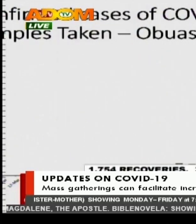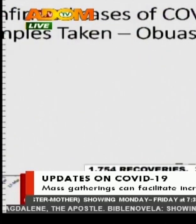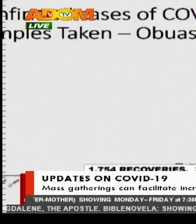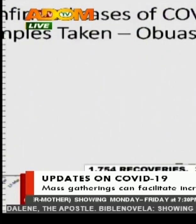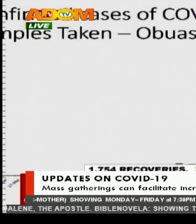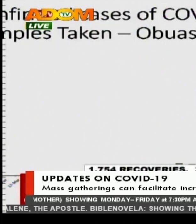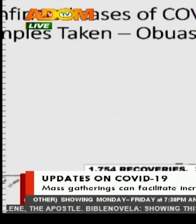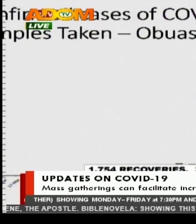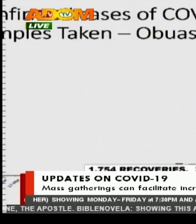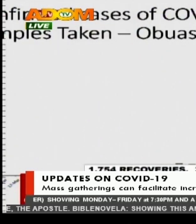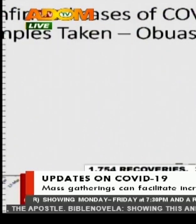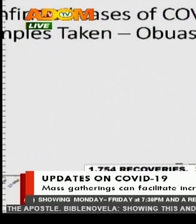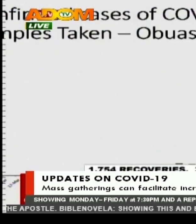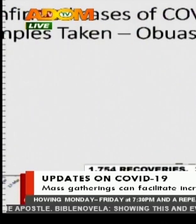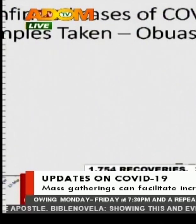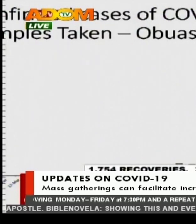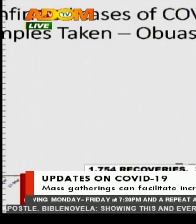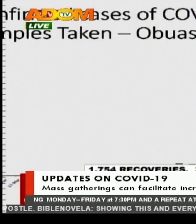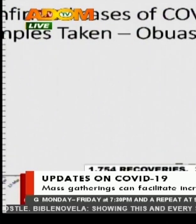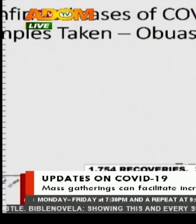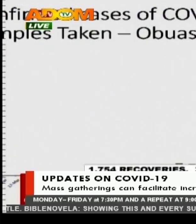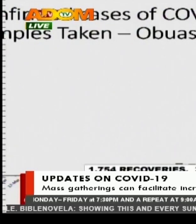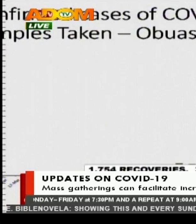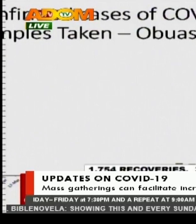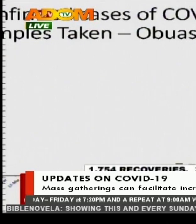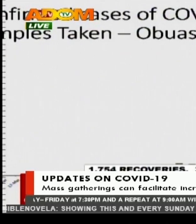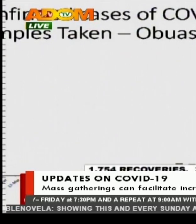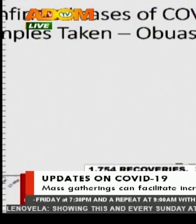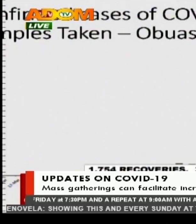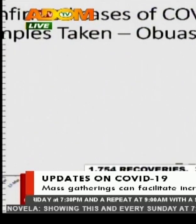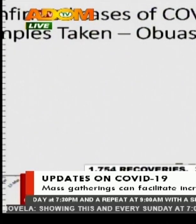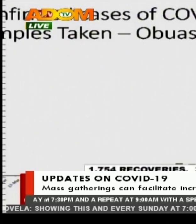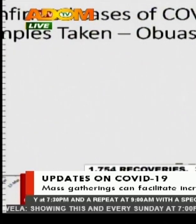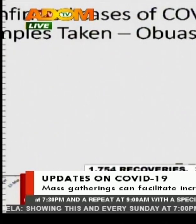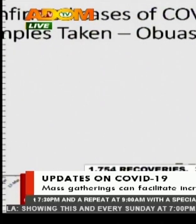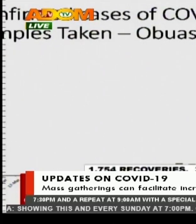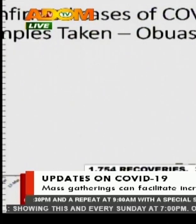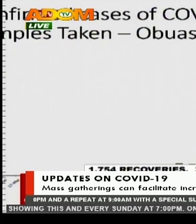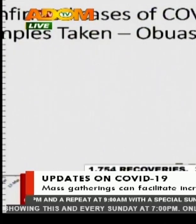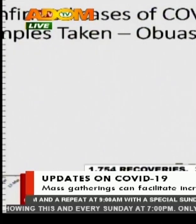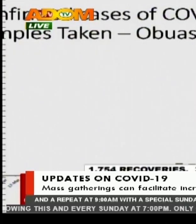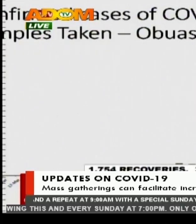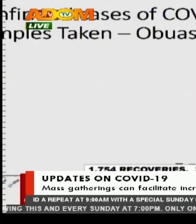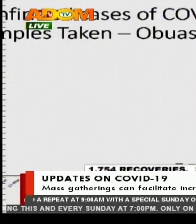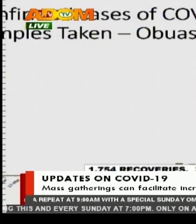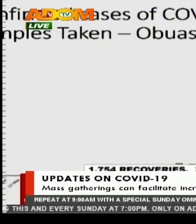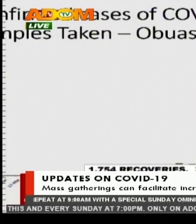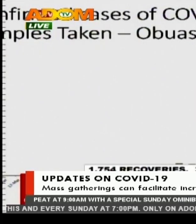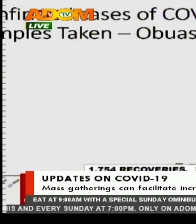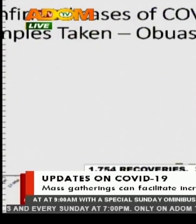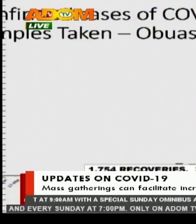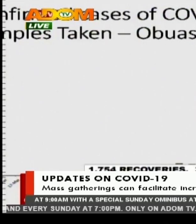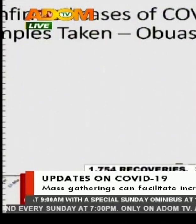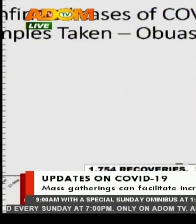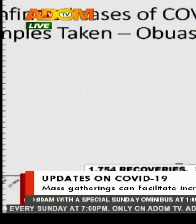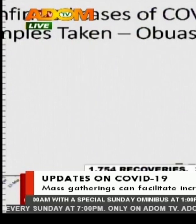Obuasi. Until we had a case of one citizen that had come from Hohoi, and